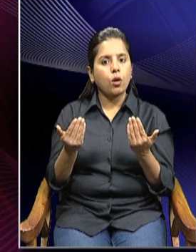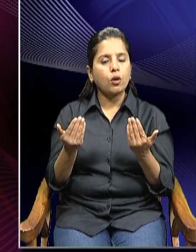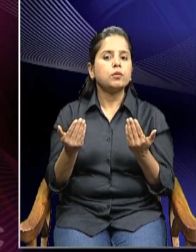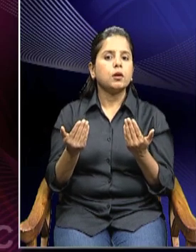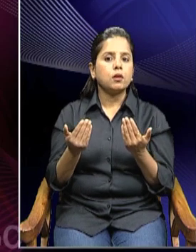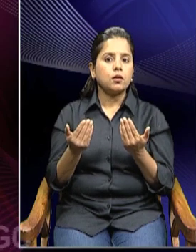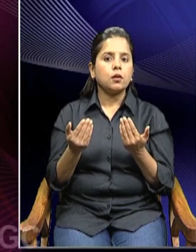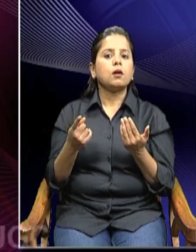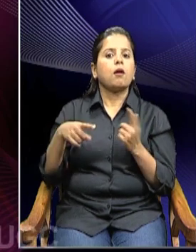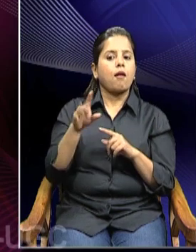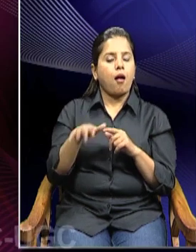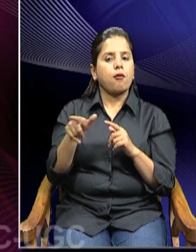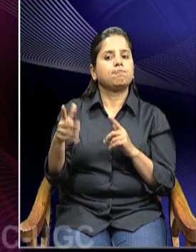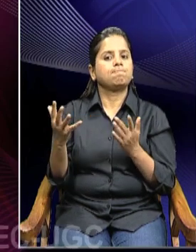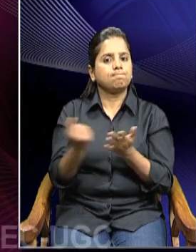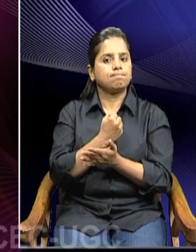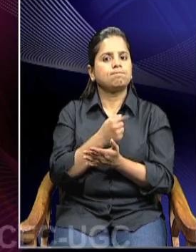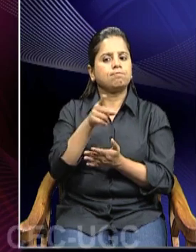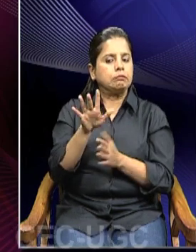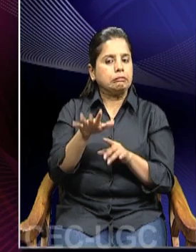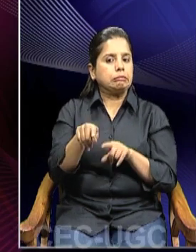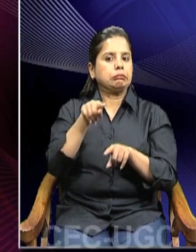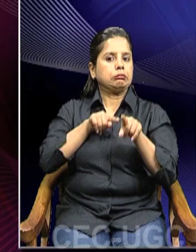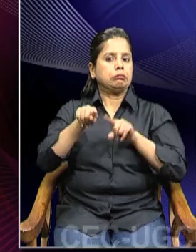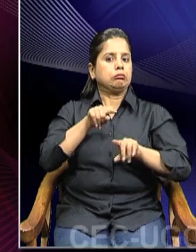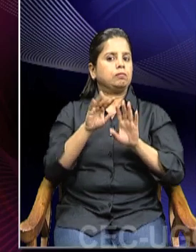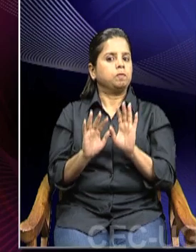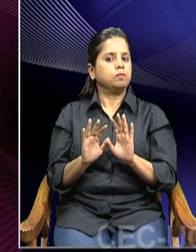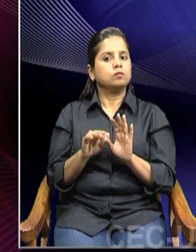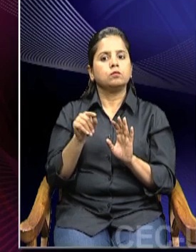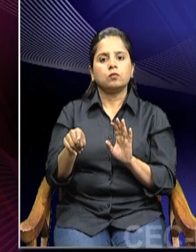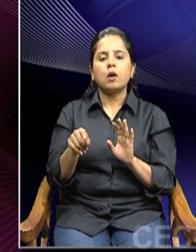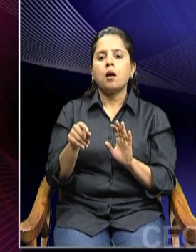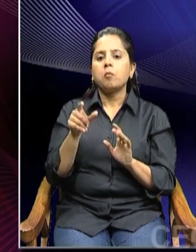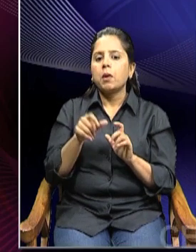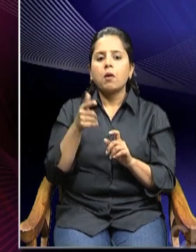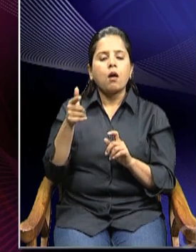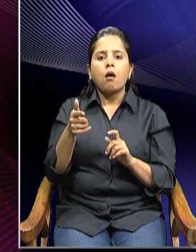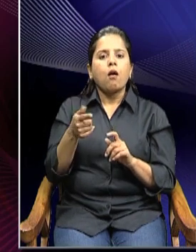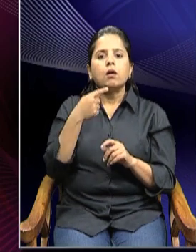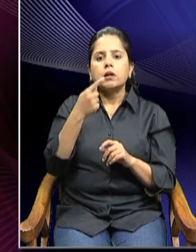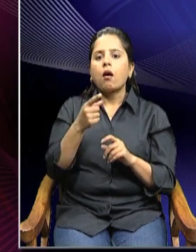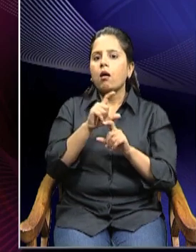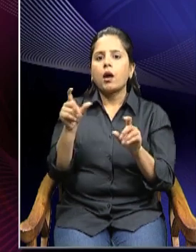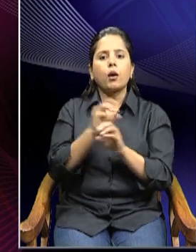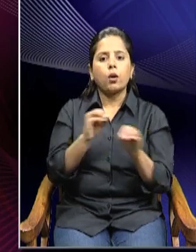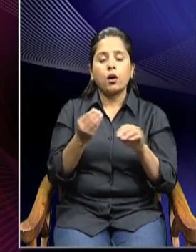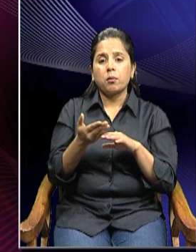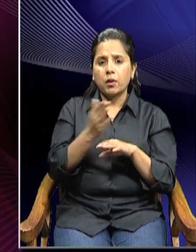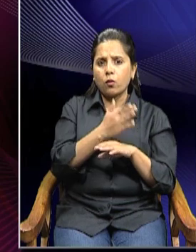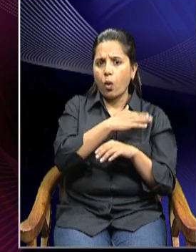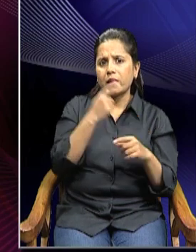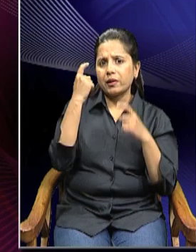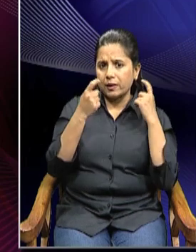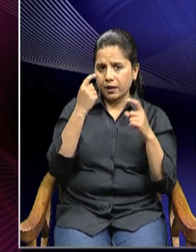has taken a backseat and has been undermined. Some of the early